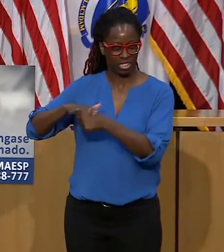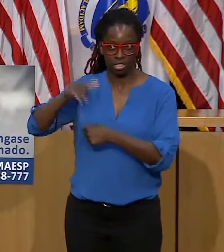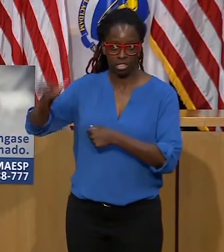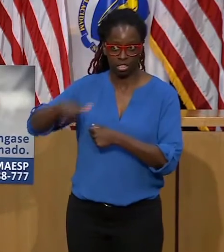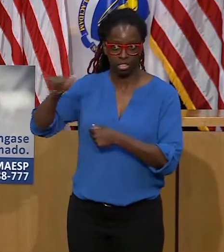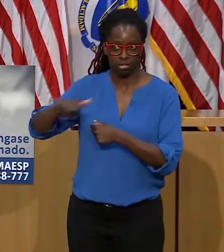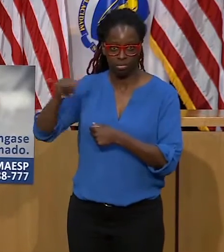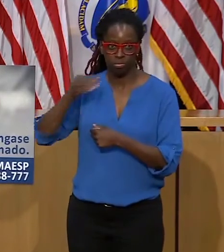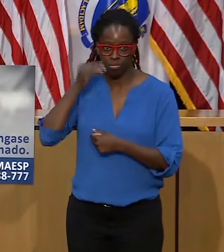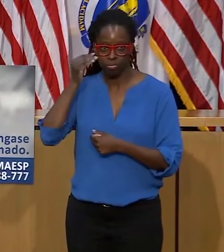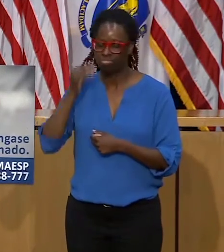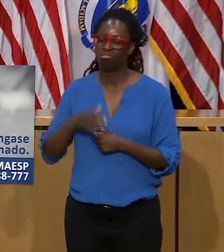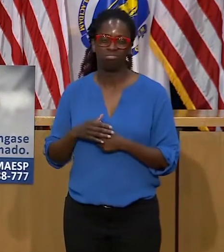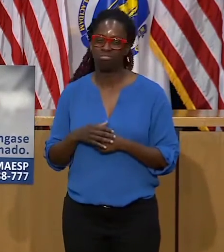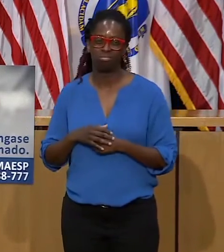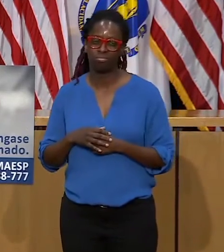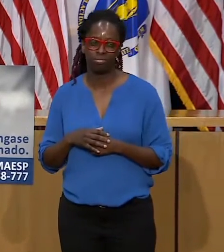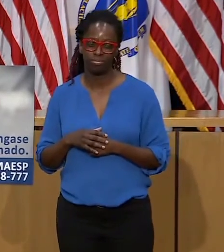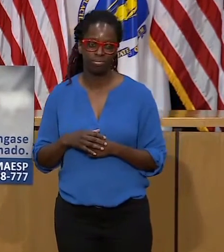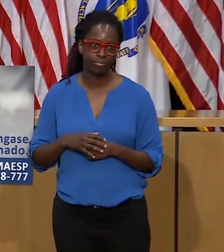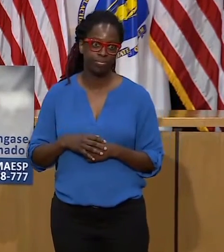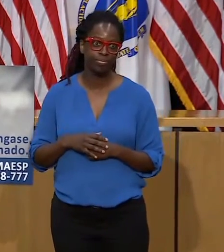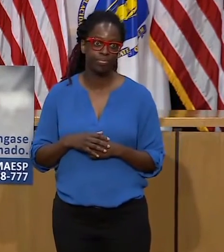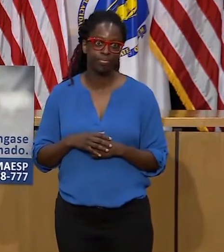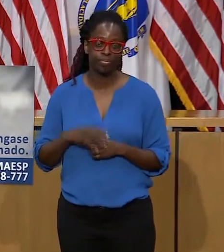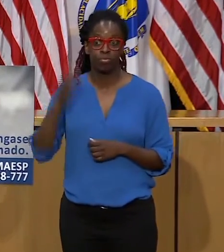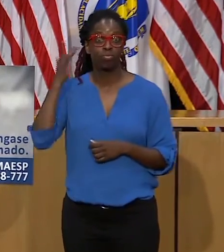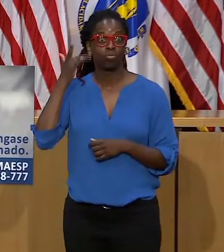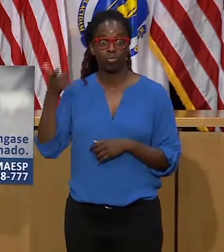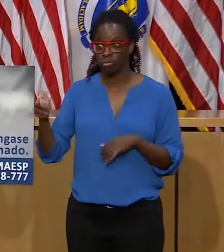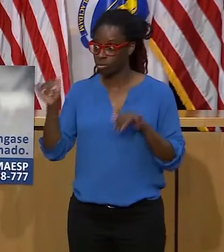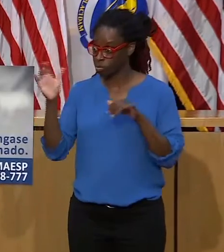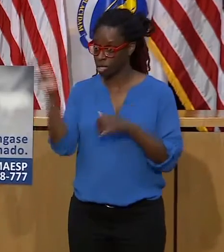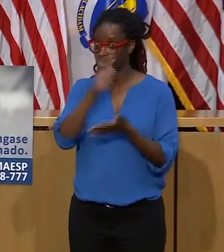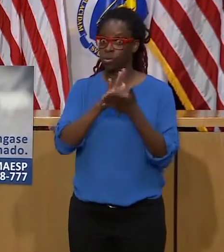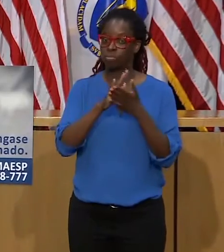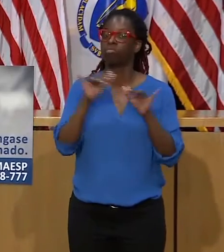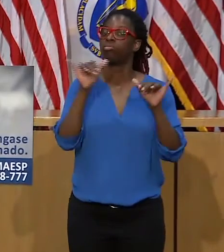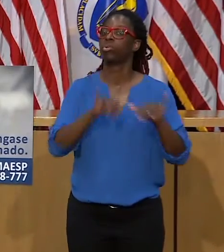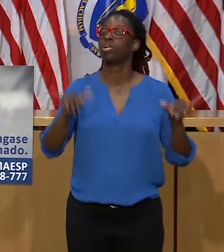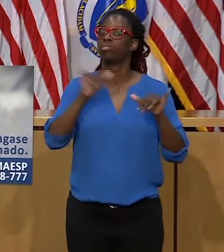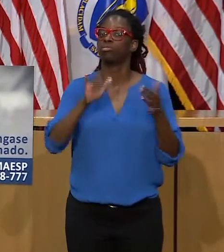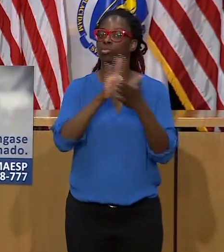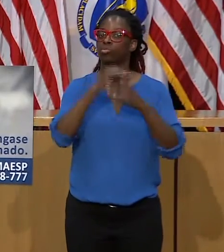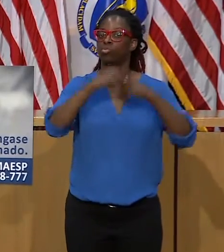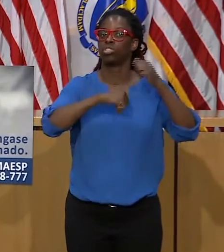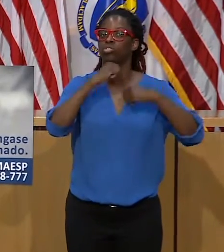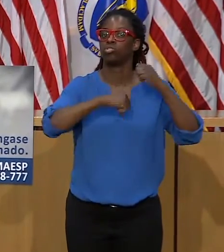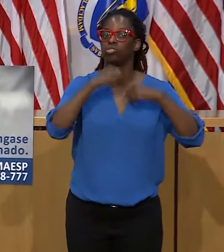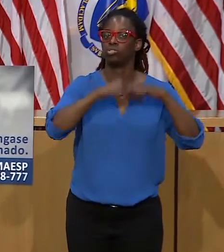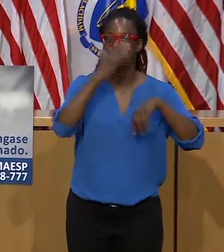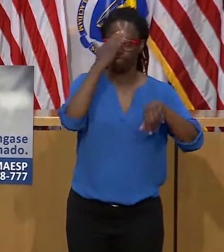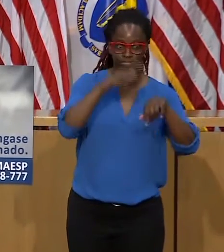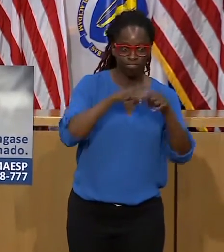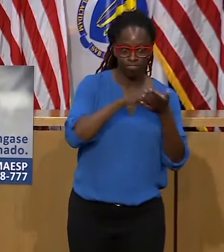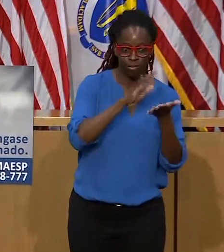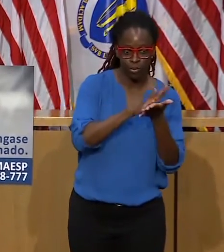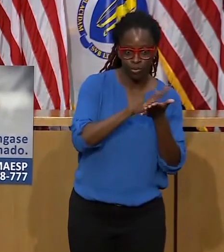routine back that will provide his mental health, and I know a lot of parents are in the same situation that I